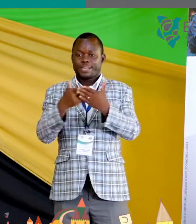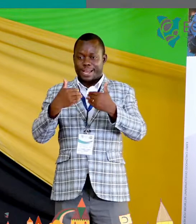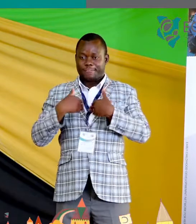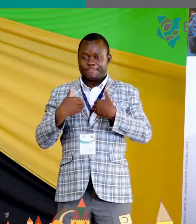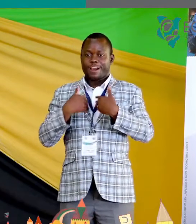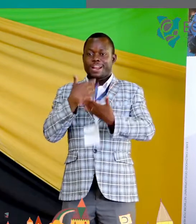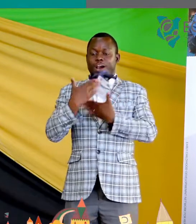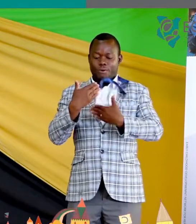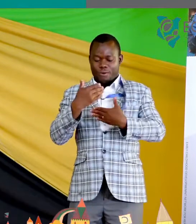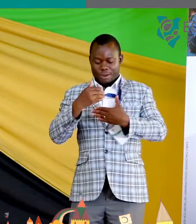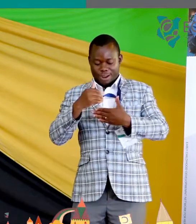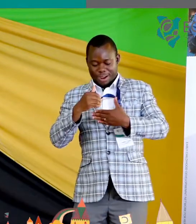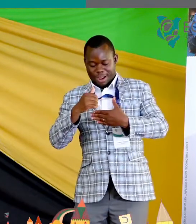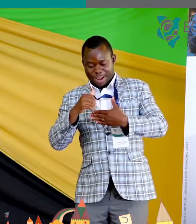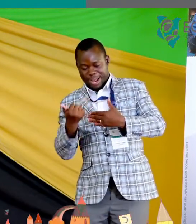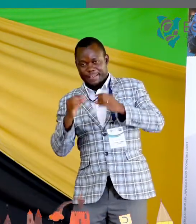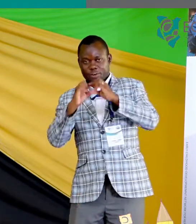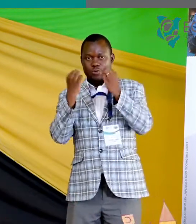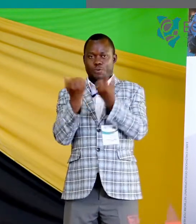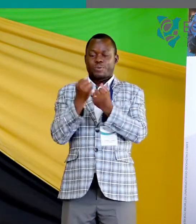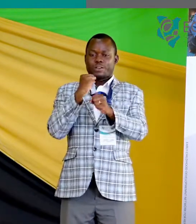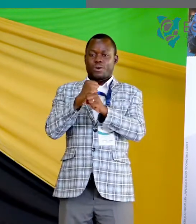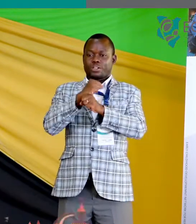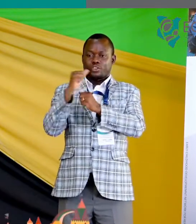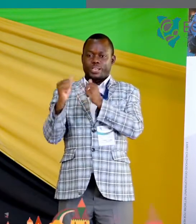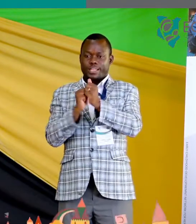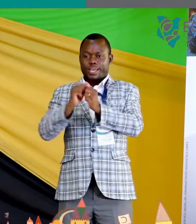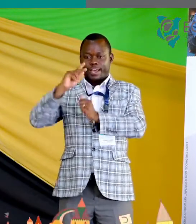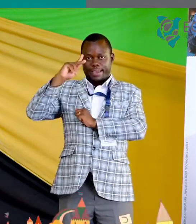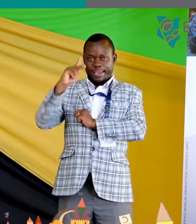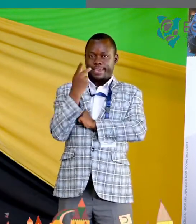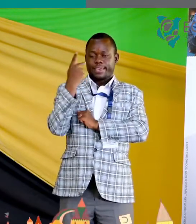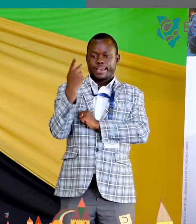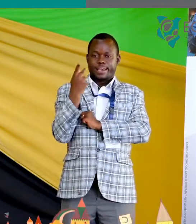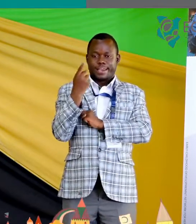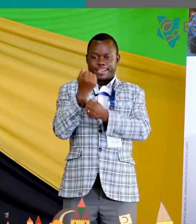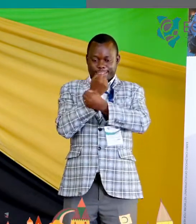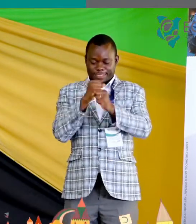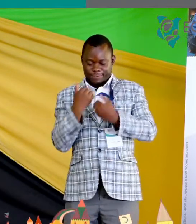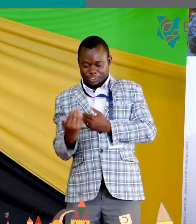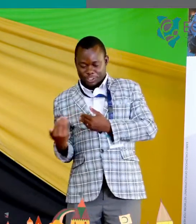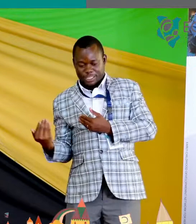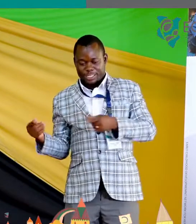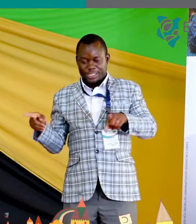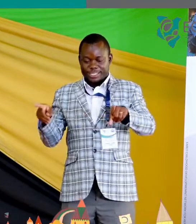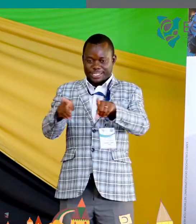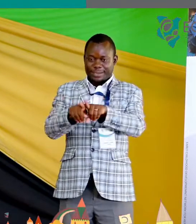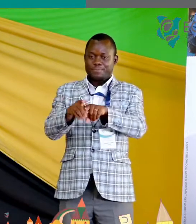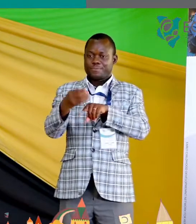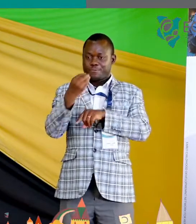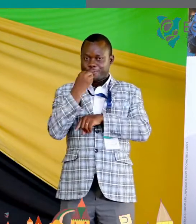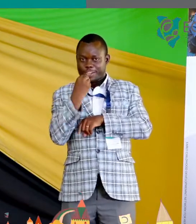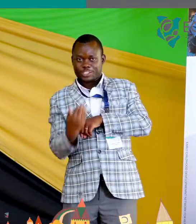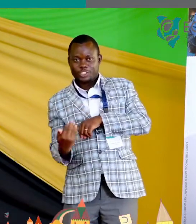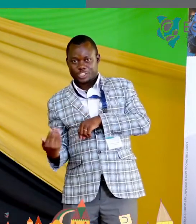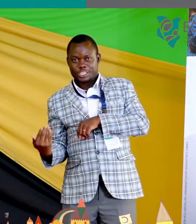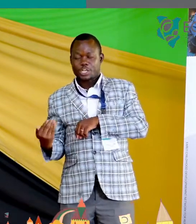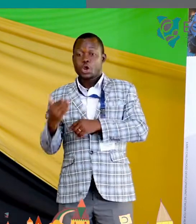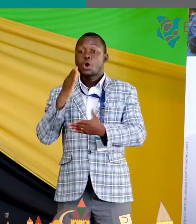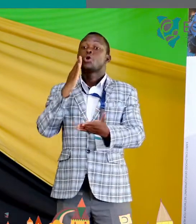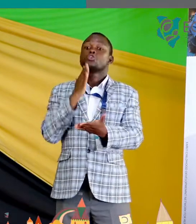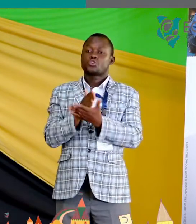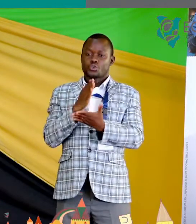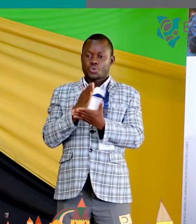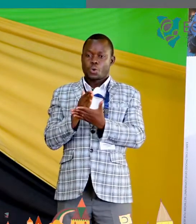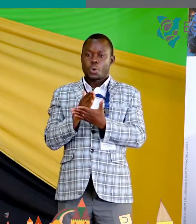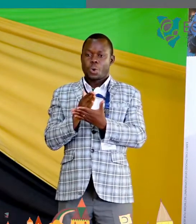partners are UNICEF, Kenya, Mary's Meal, Save the Children, and the Feed the Children. Indeed, our